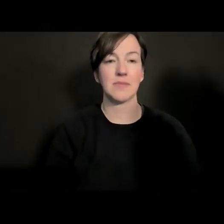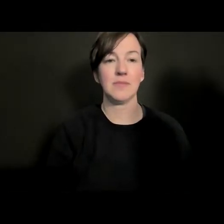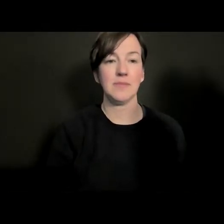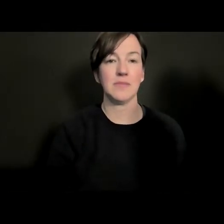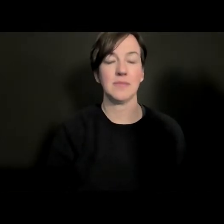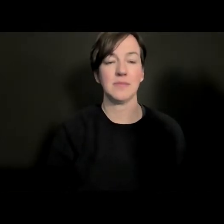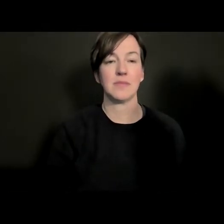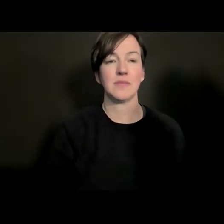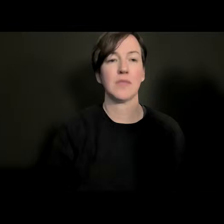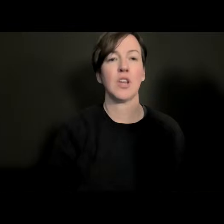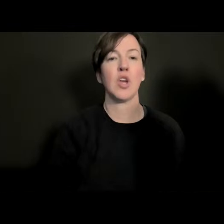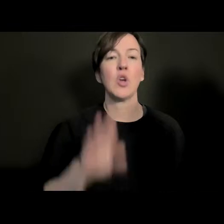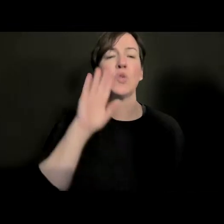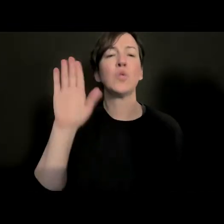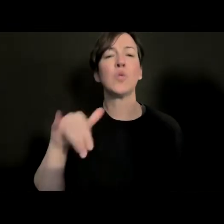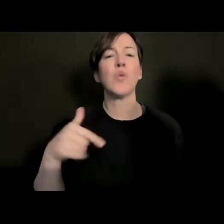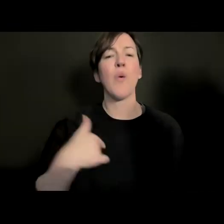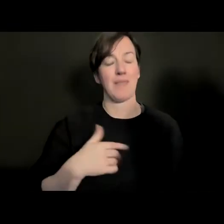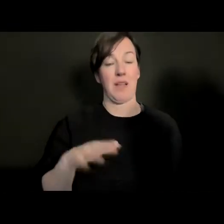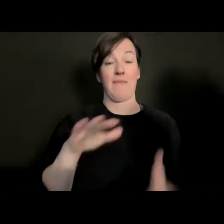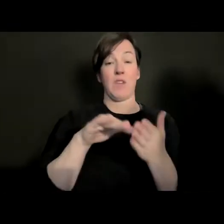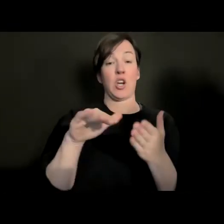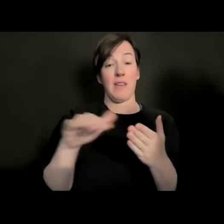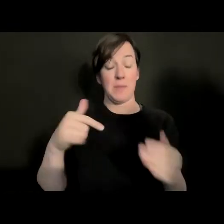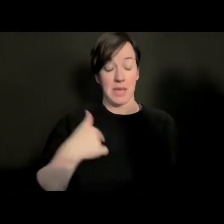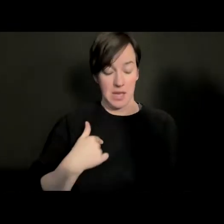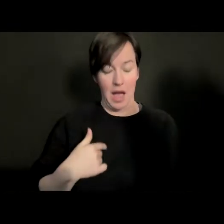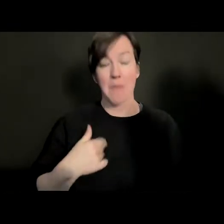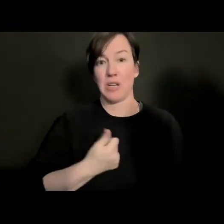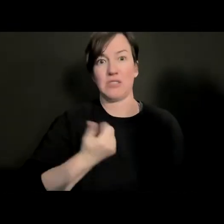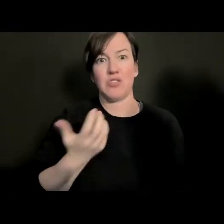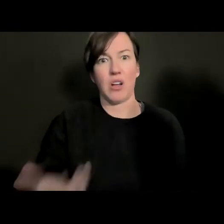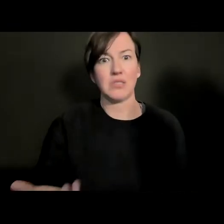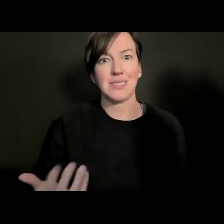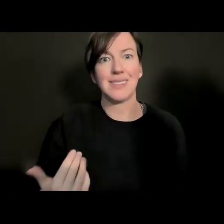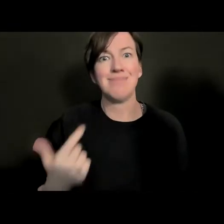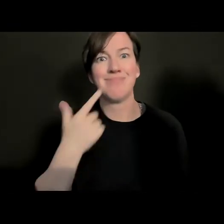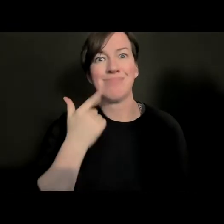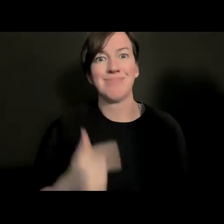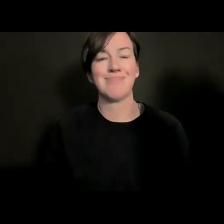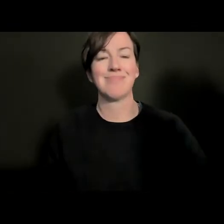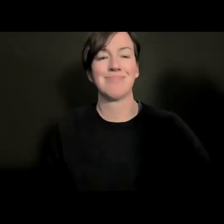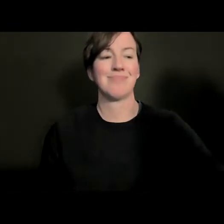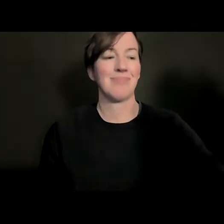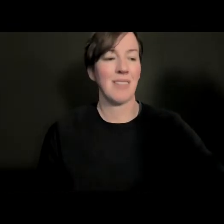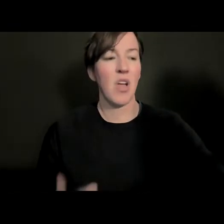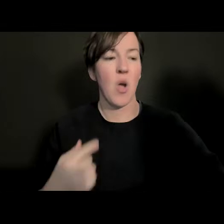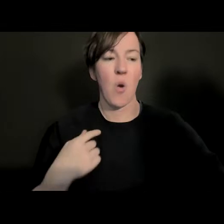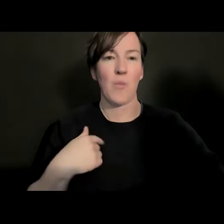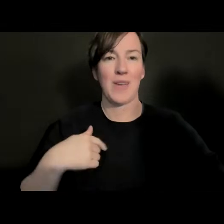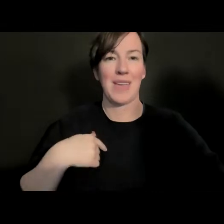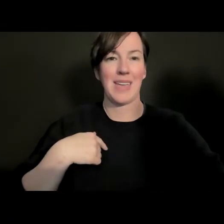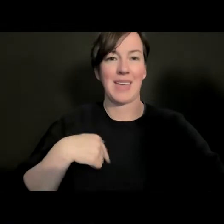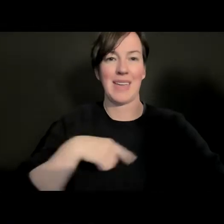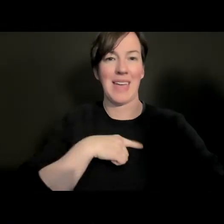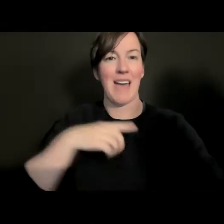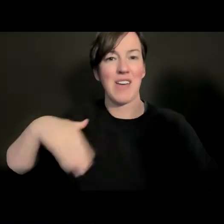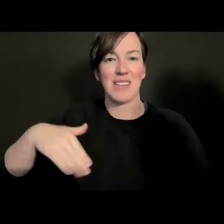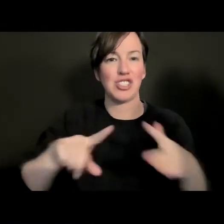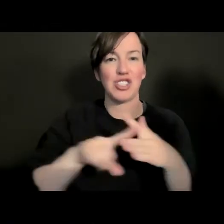Well, forgive me, I'm exhausted. This is just like, we haven't started the meeting yet,